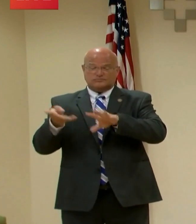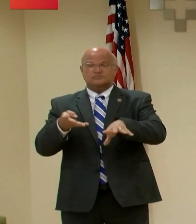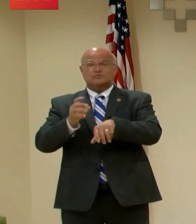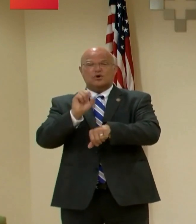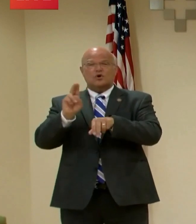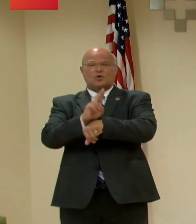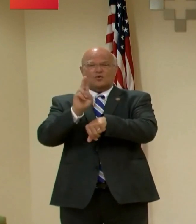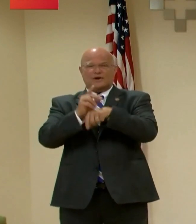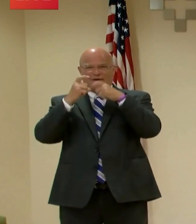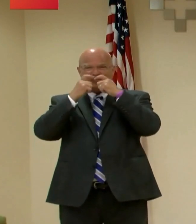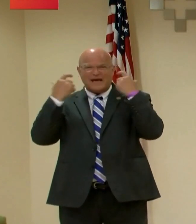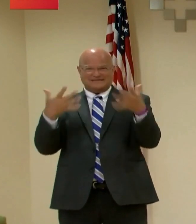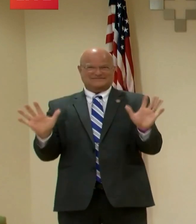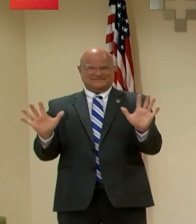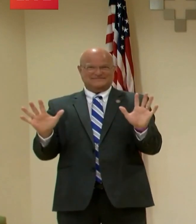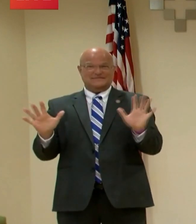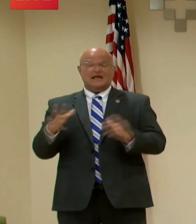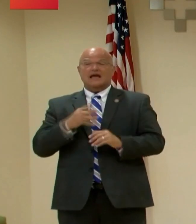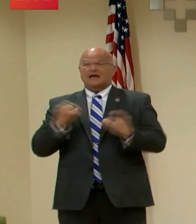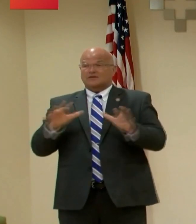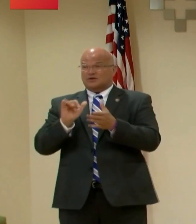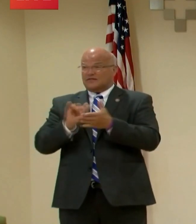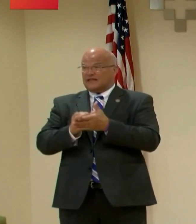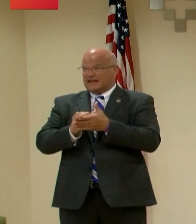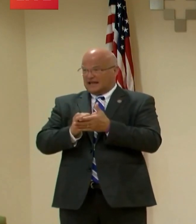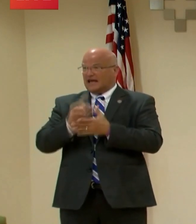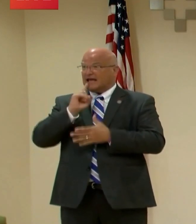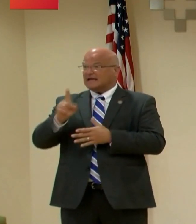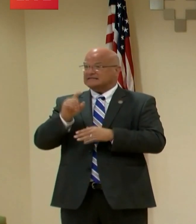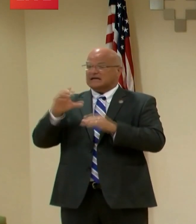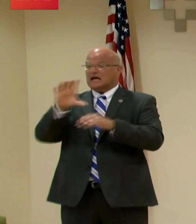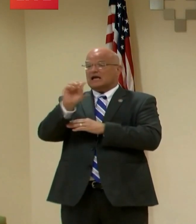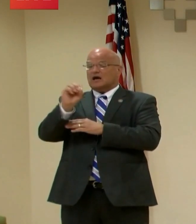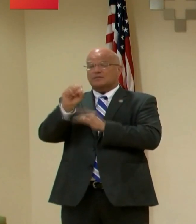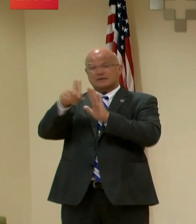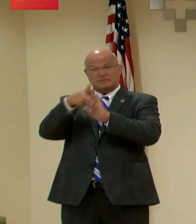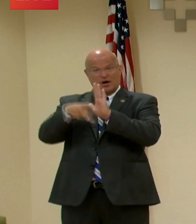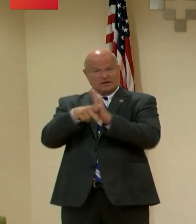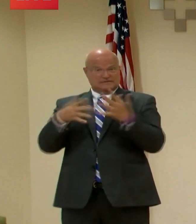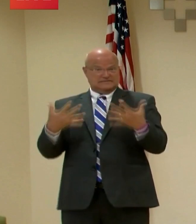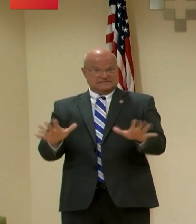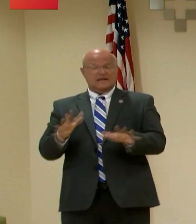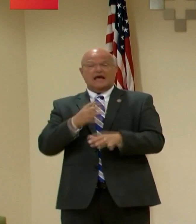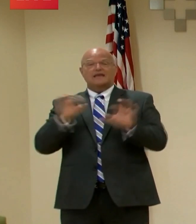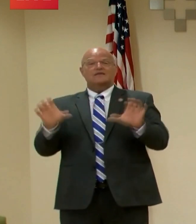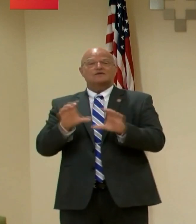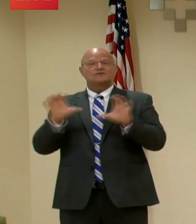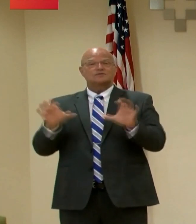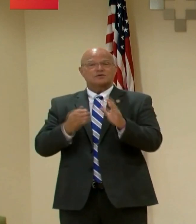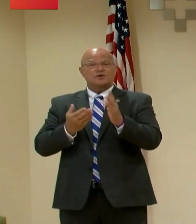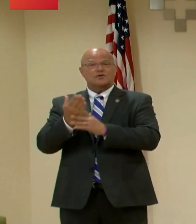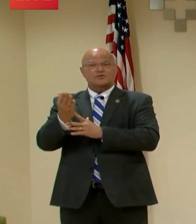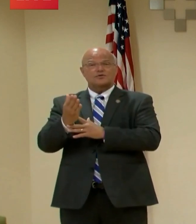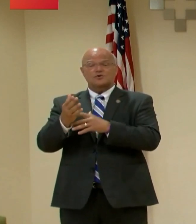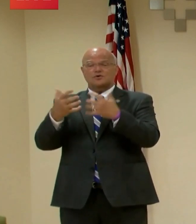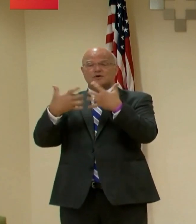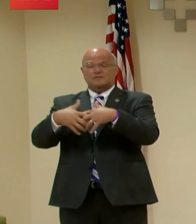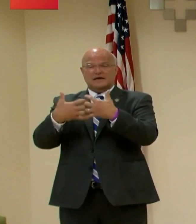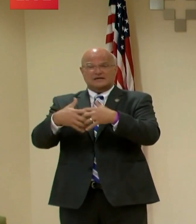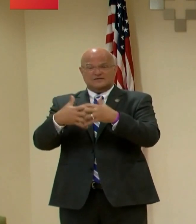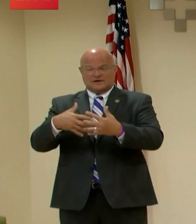were wearing masks. And they were doing that as a matter of company policy, and they were doing it through the